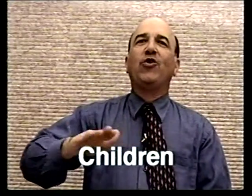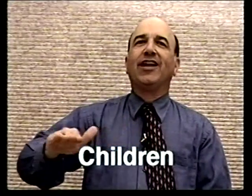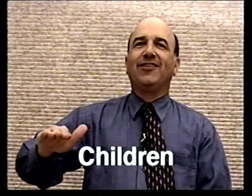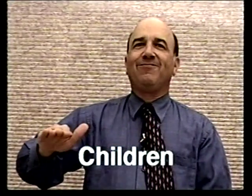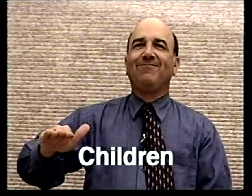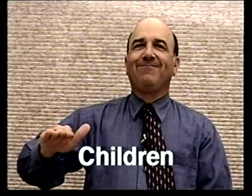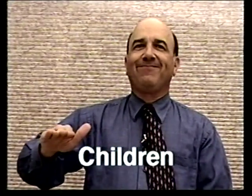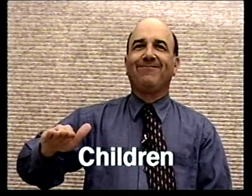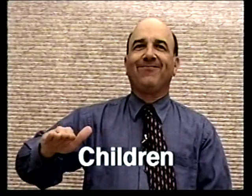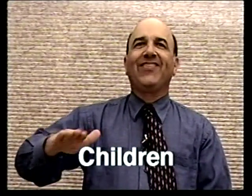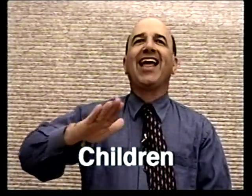children,